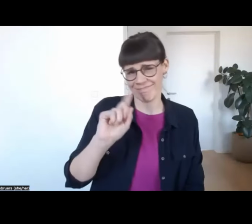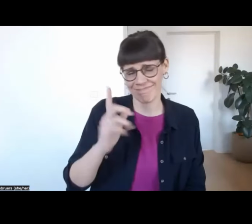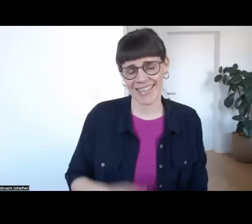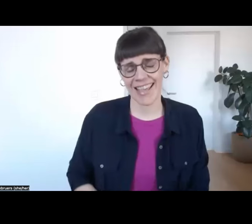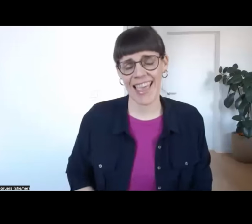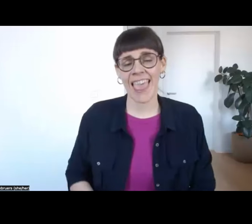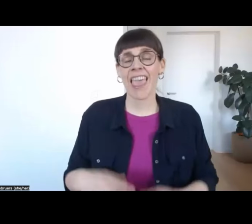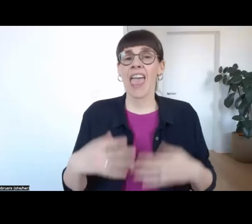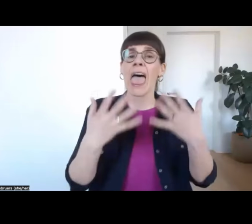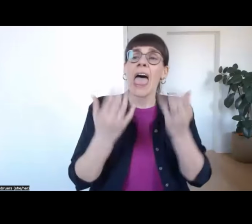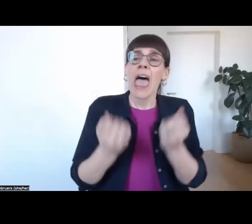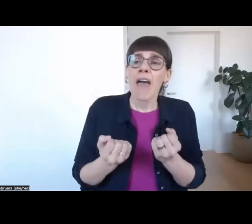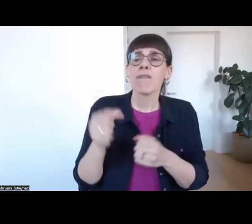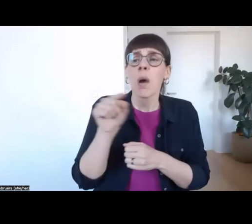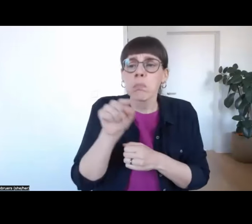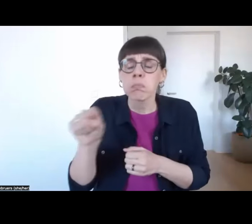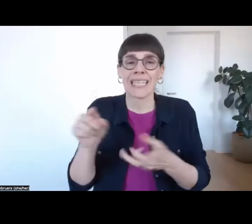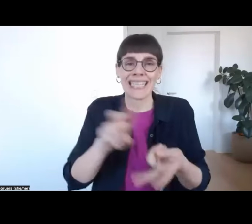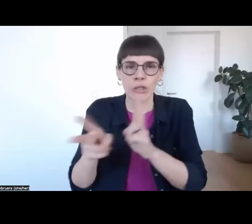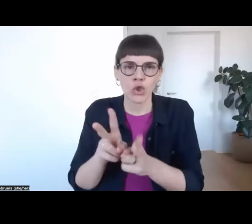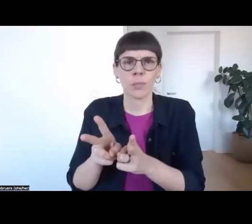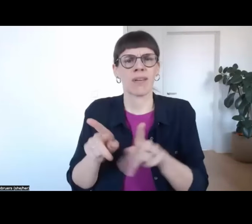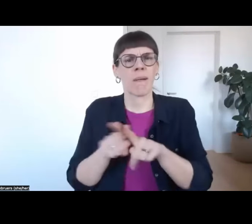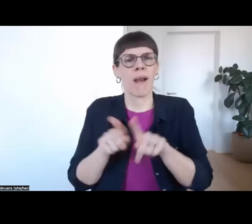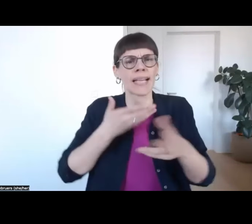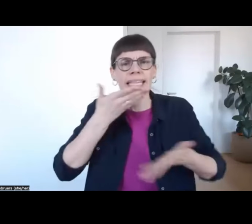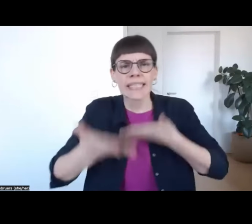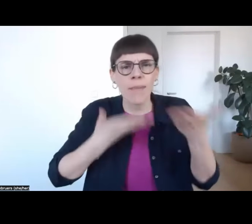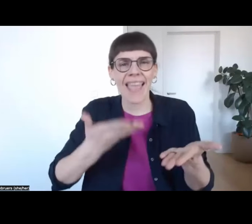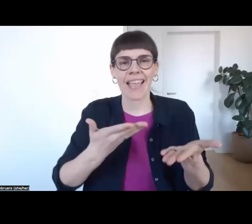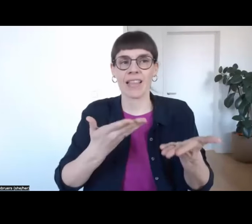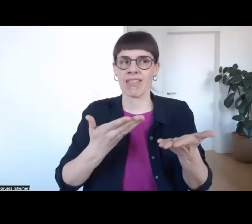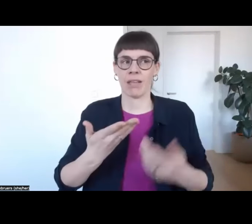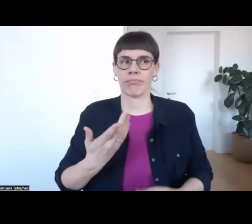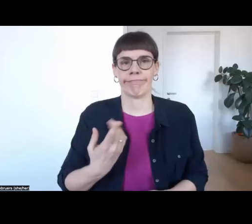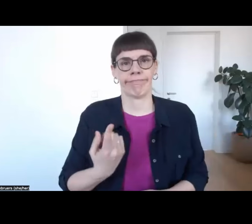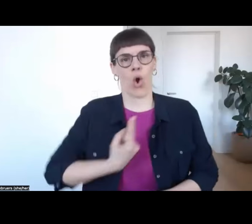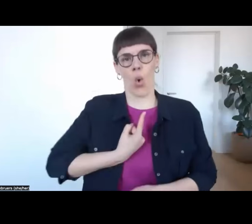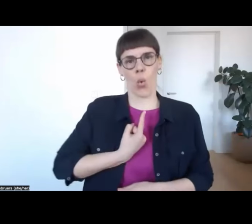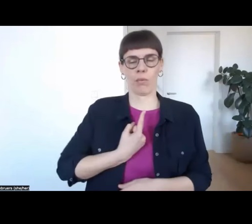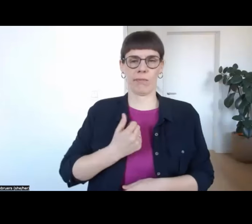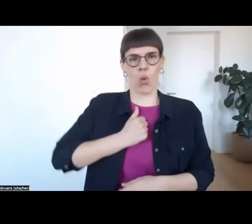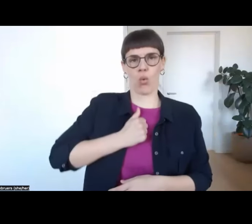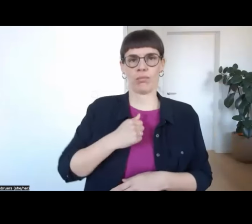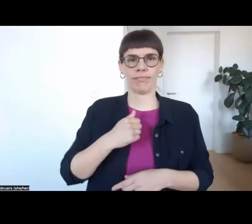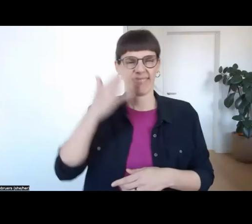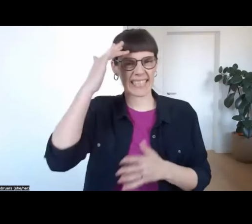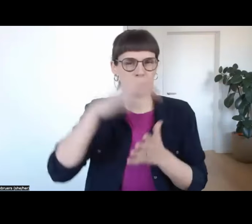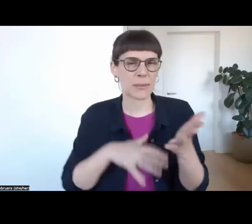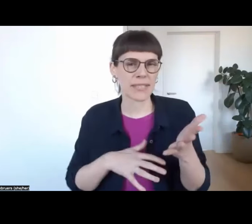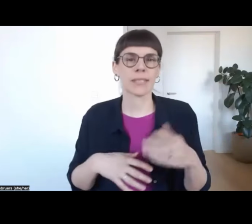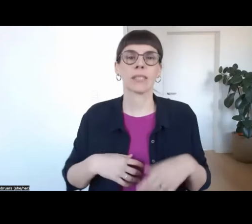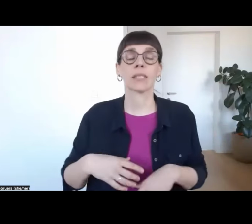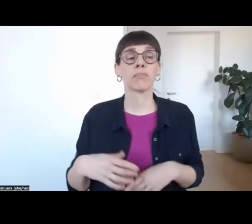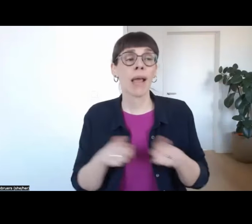most of the research, well, there's not a lot of it to be fair, but much of it talks